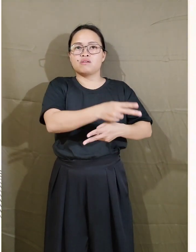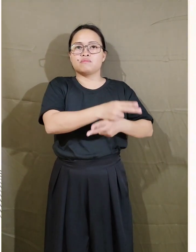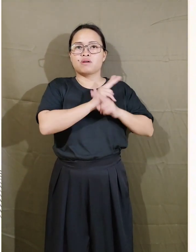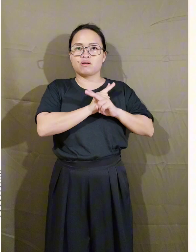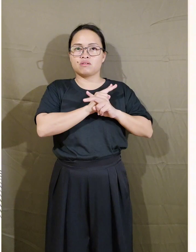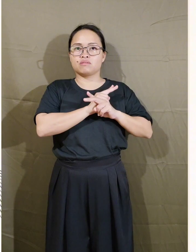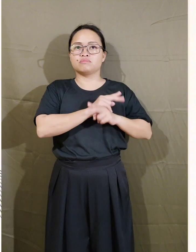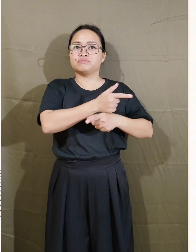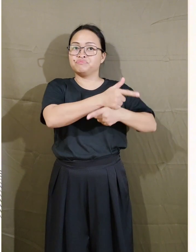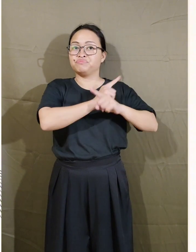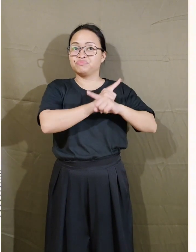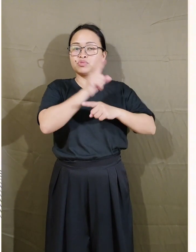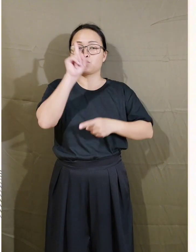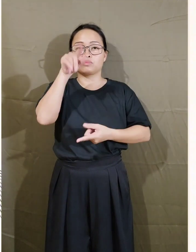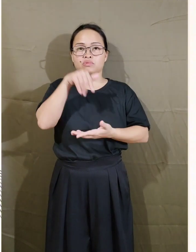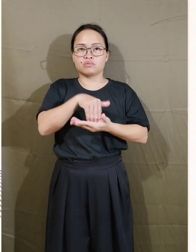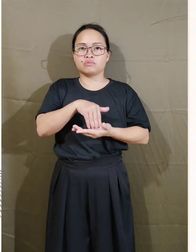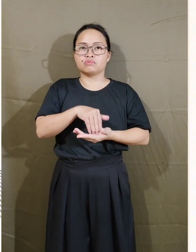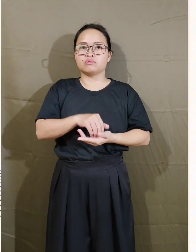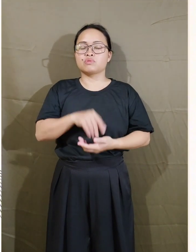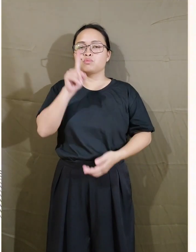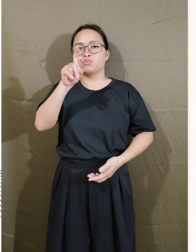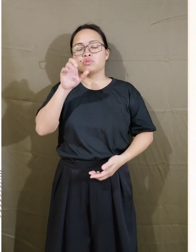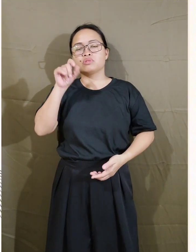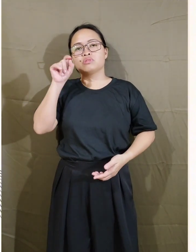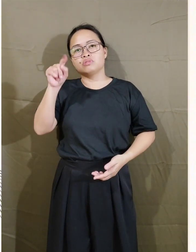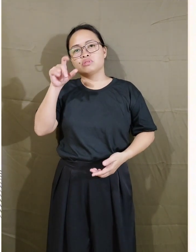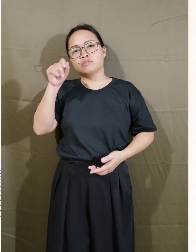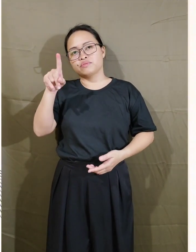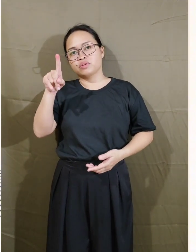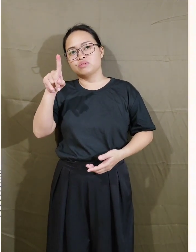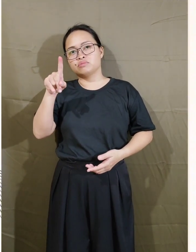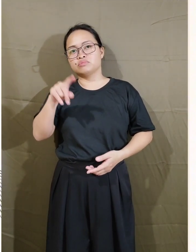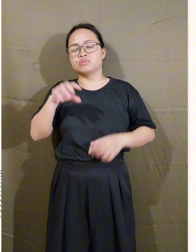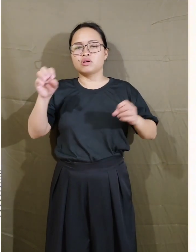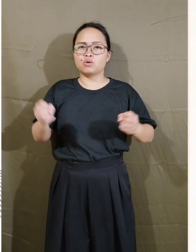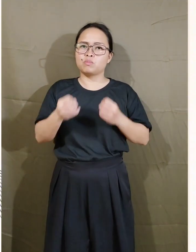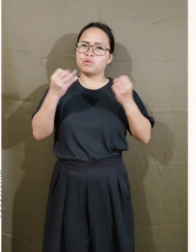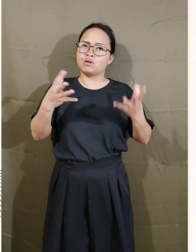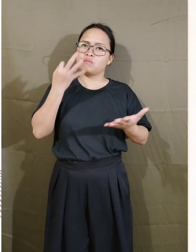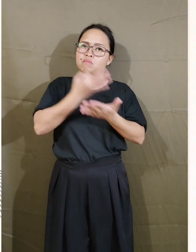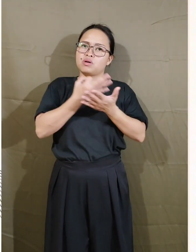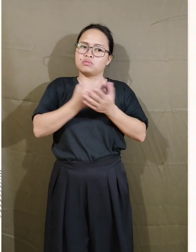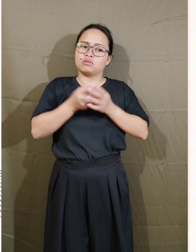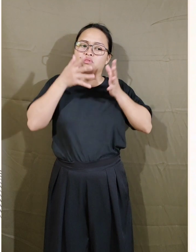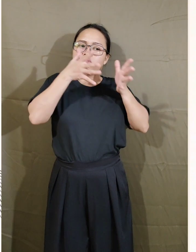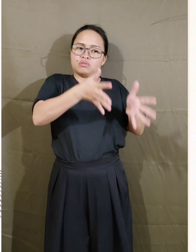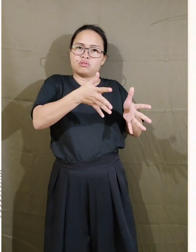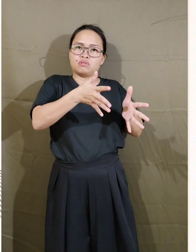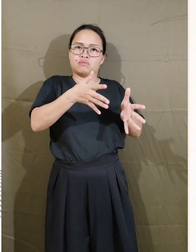1,111 from him. How much money was left to Ray?